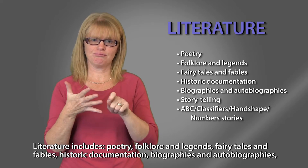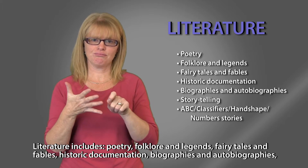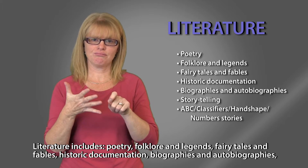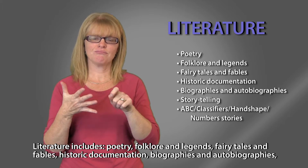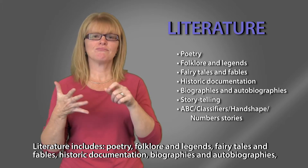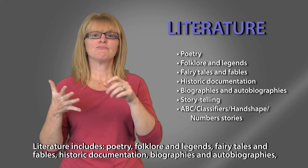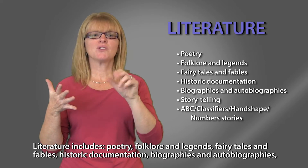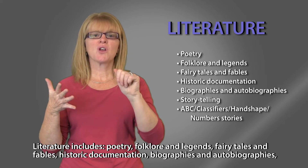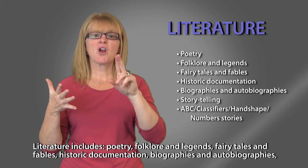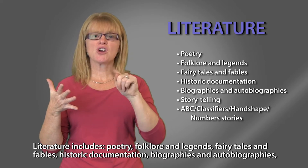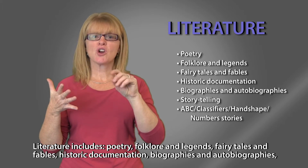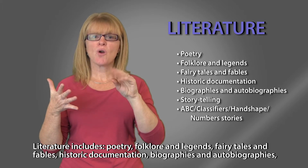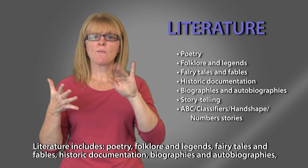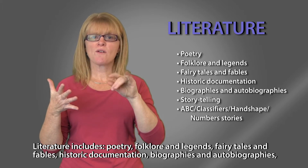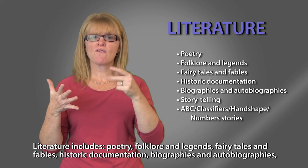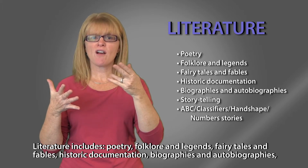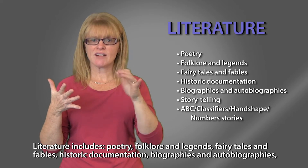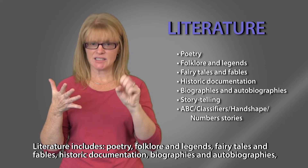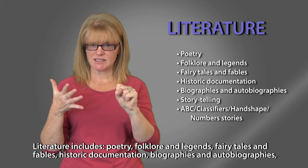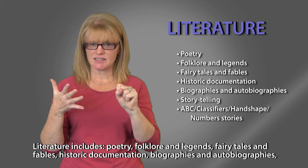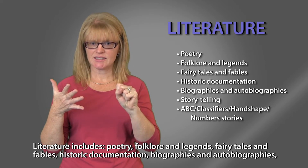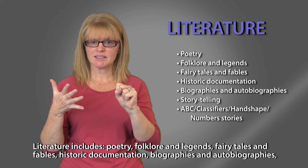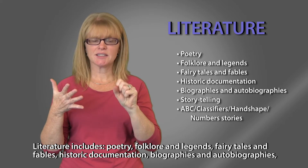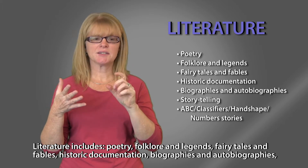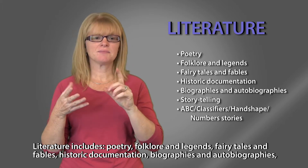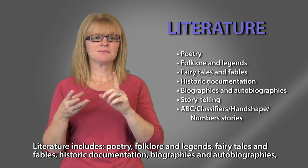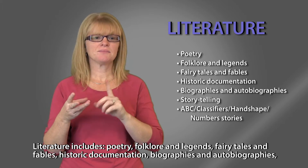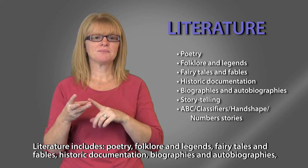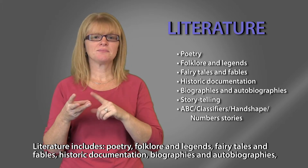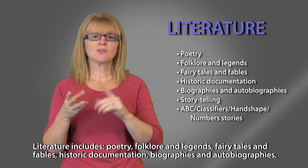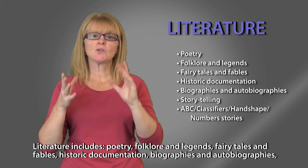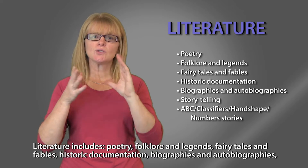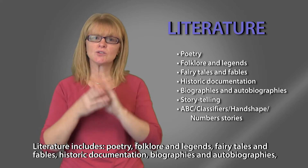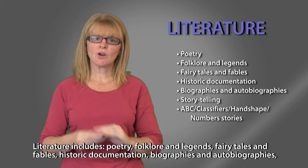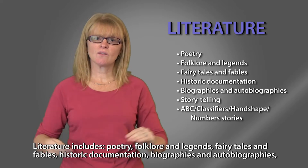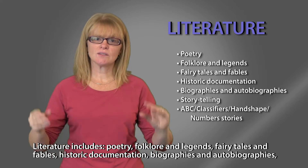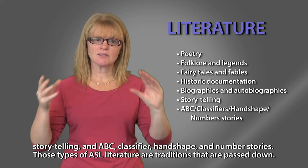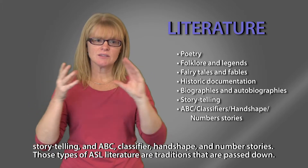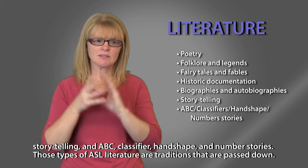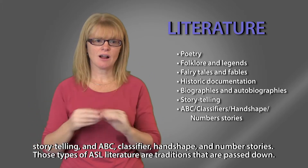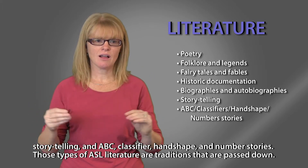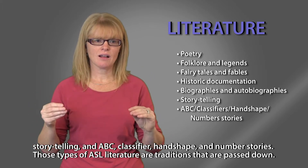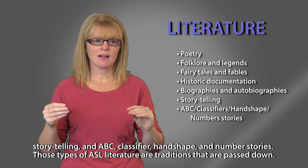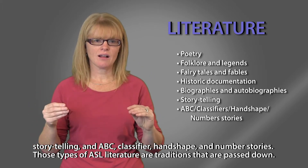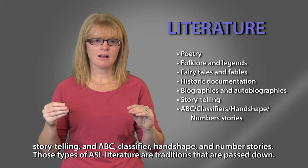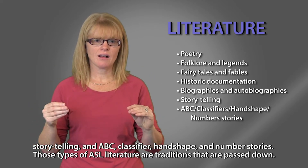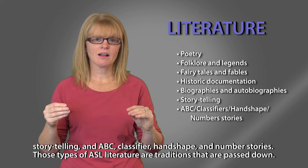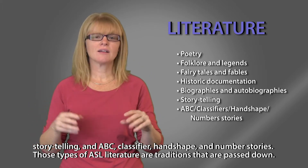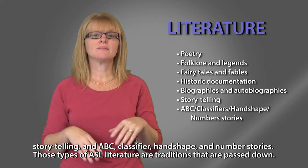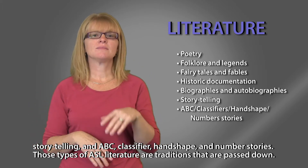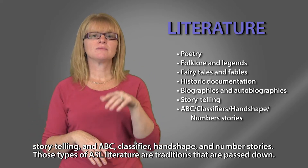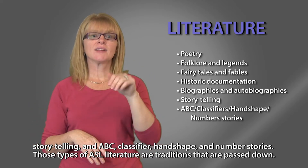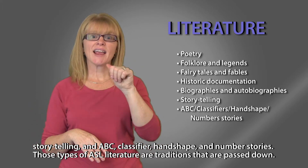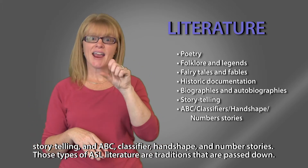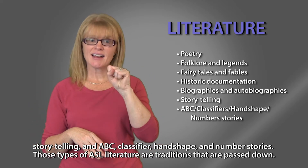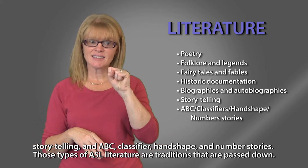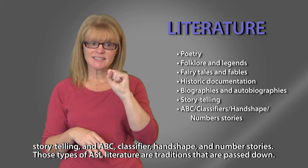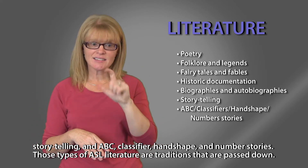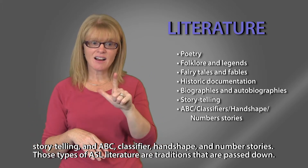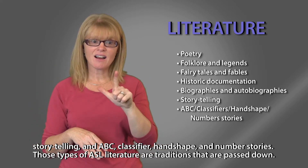biographies and autobiographies, storytelling, and